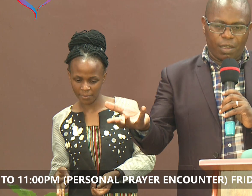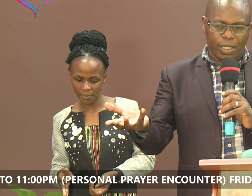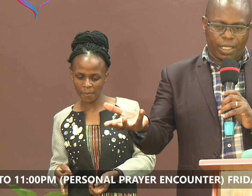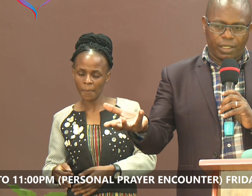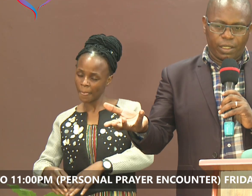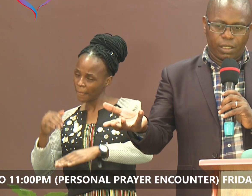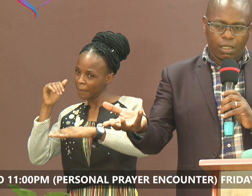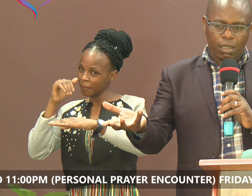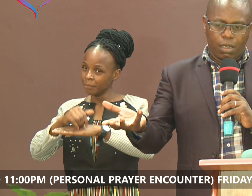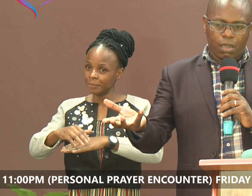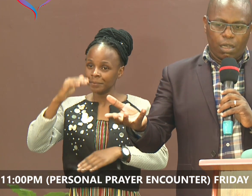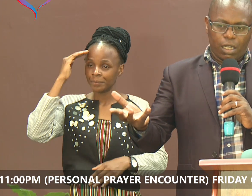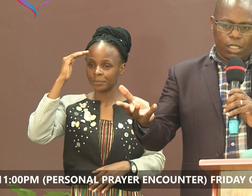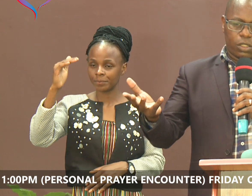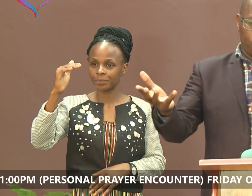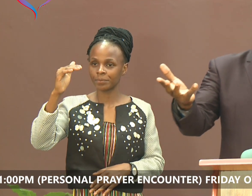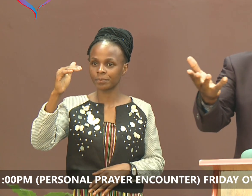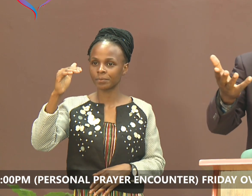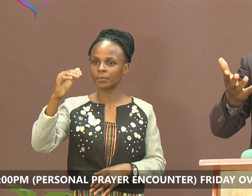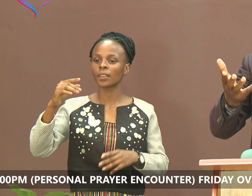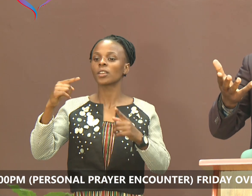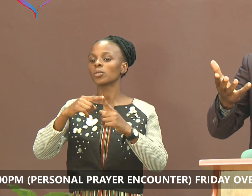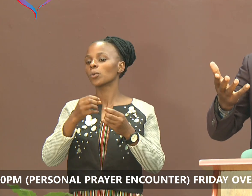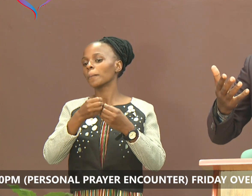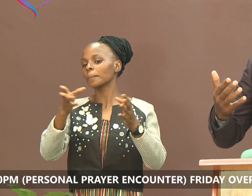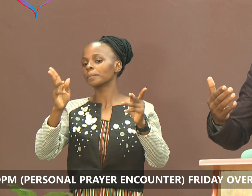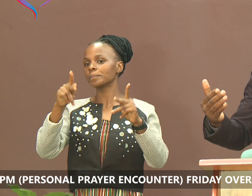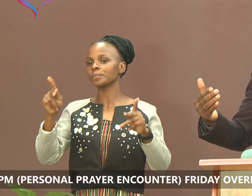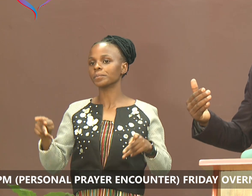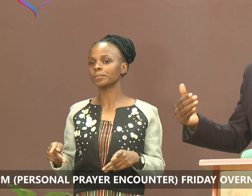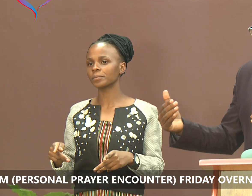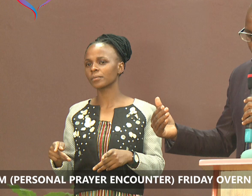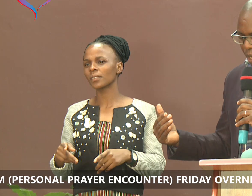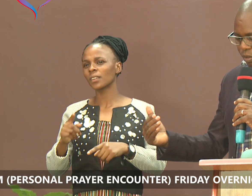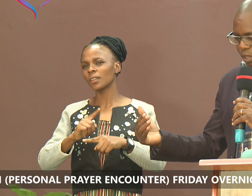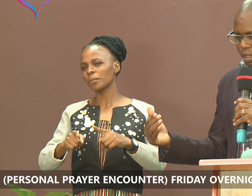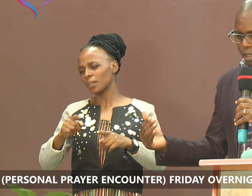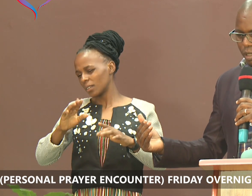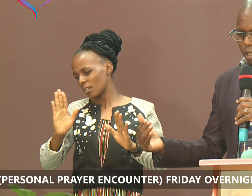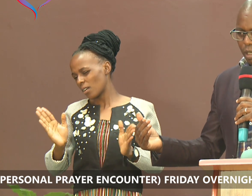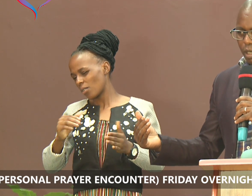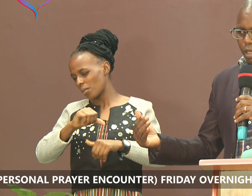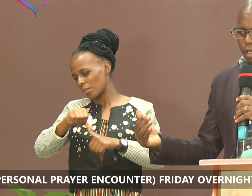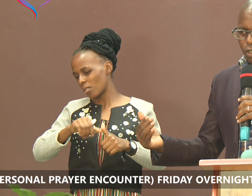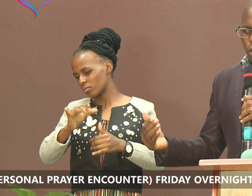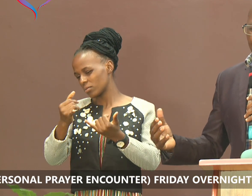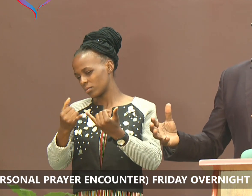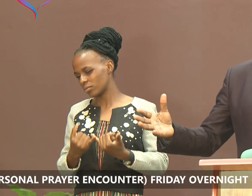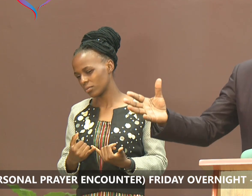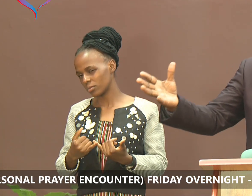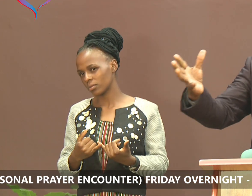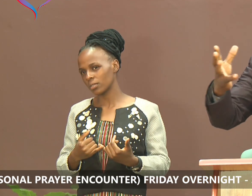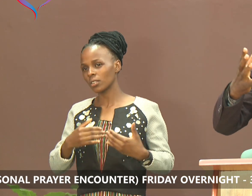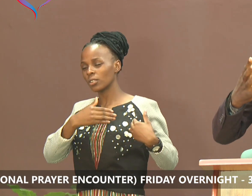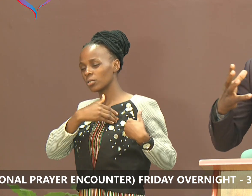tubino. Sending message okuwereza obubaka to many people. Owereza obubaka abantu bangi. But how about your spouse? Naye ate mukyala wo. You're opening